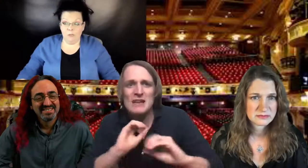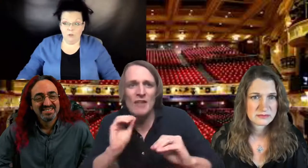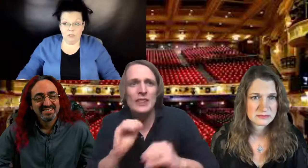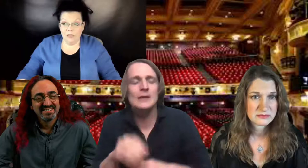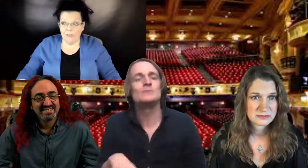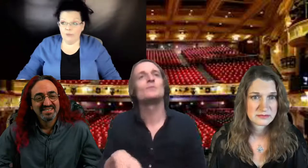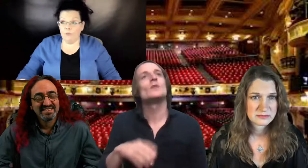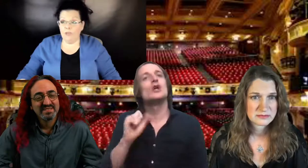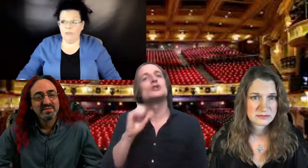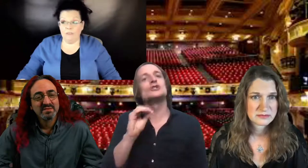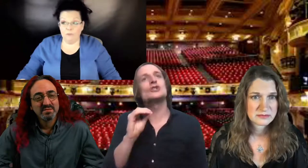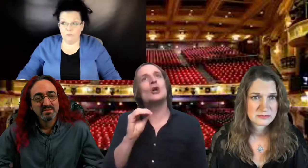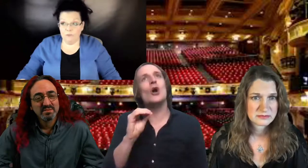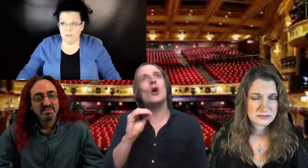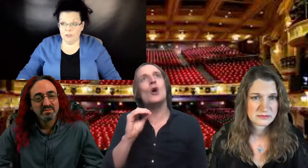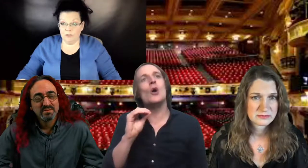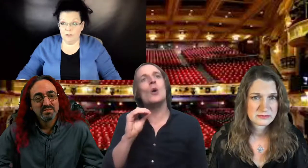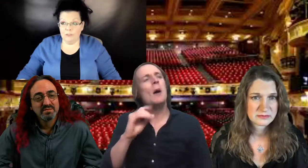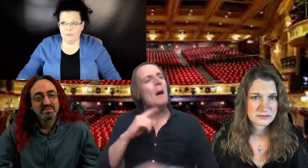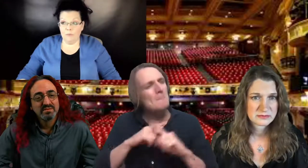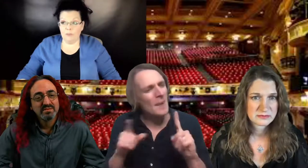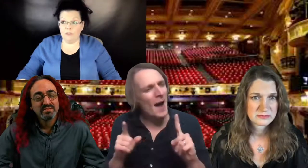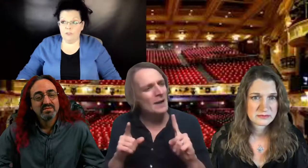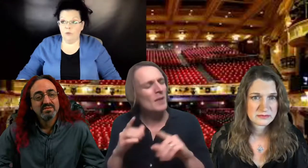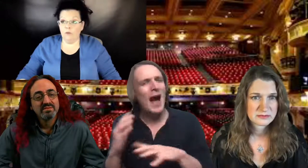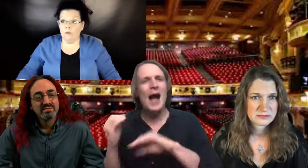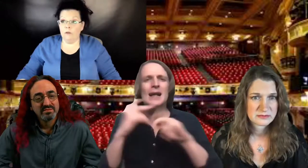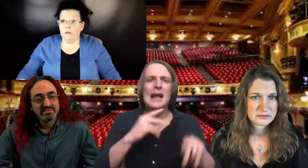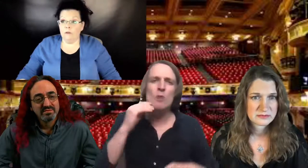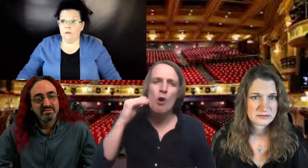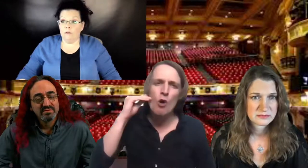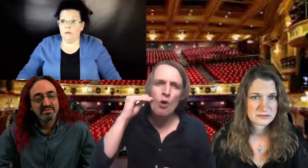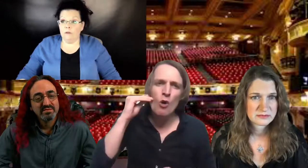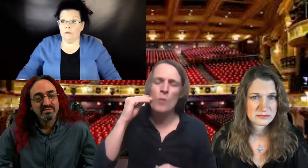We didn't work together. We had nothing to do with each other at that point. So